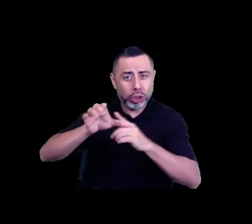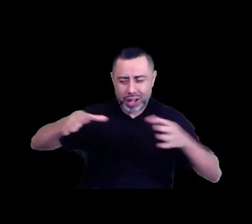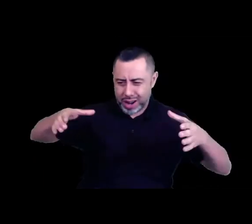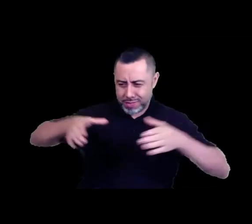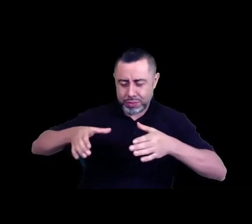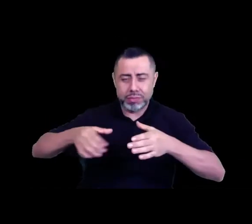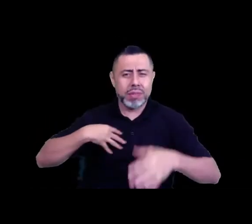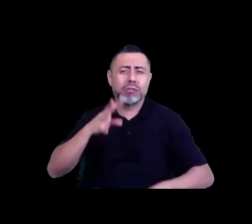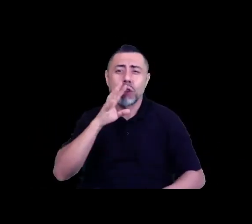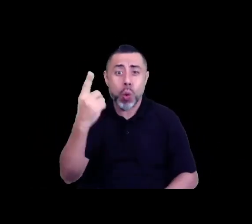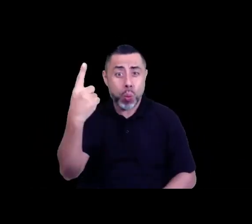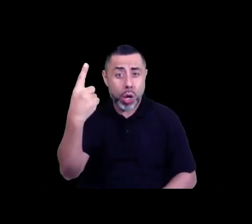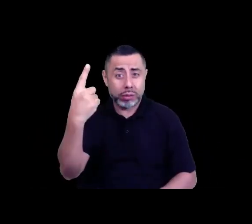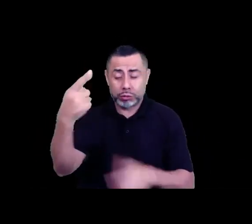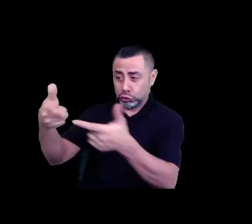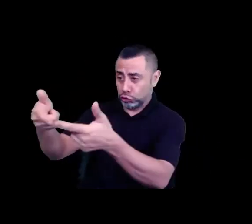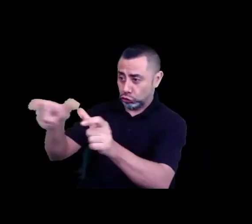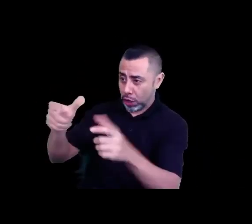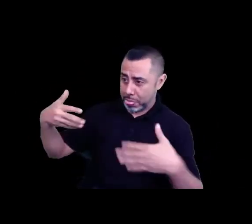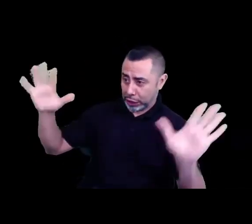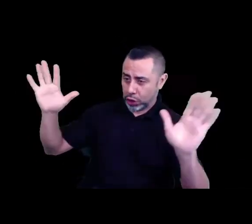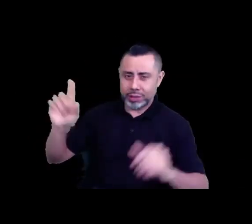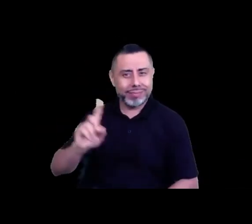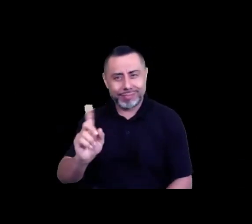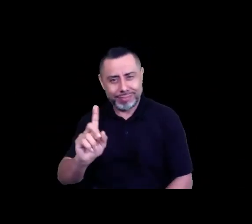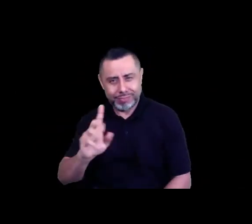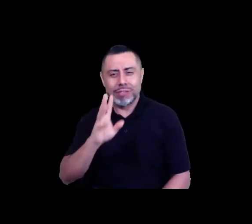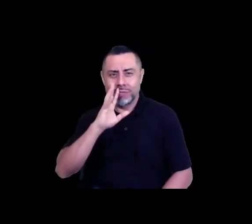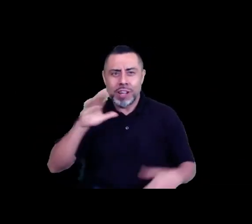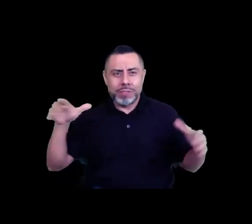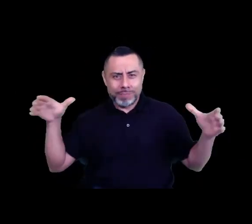one tribe or one